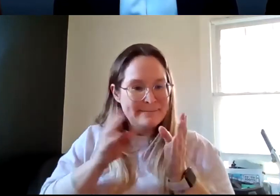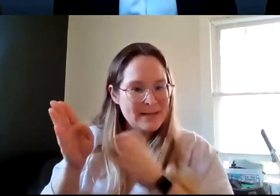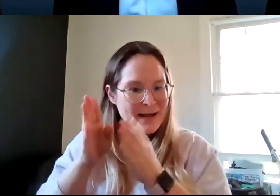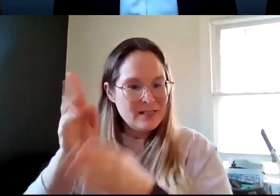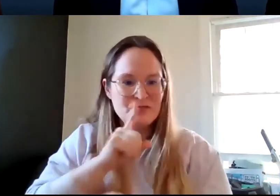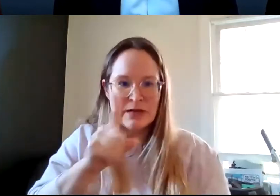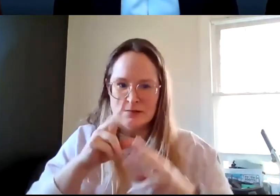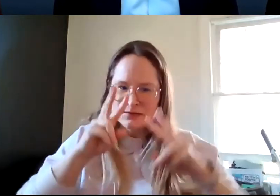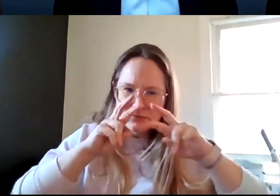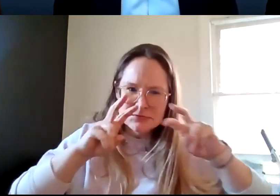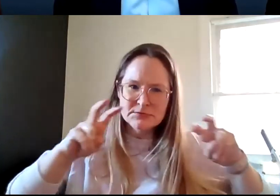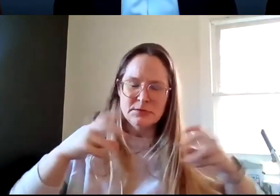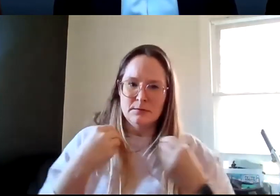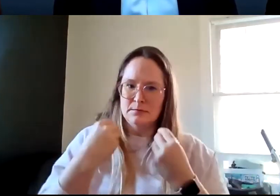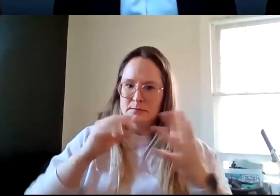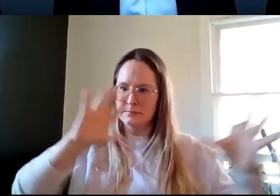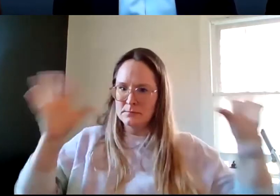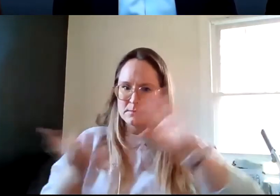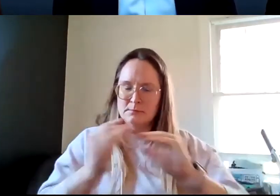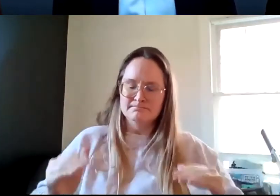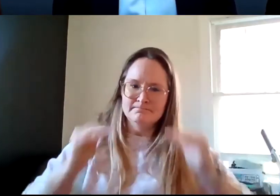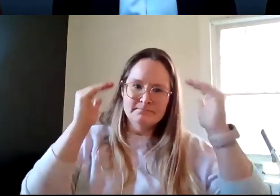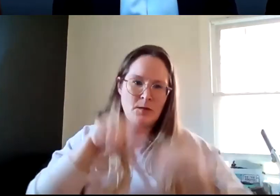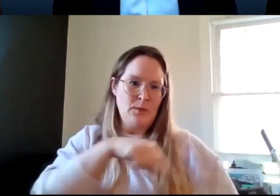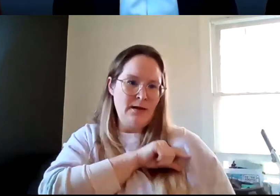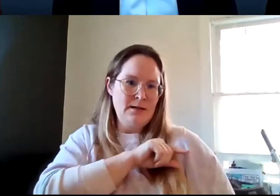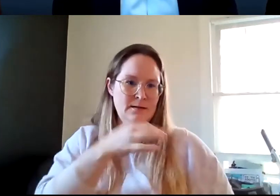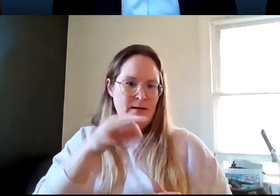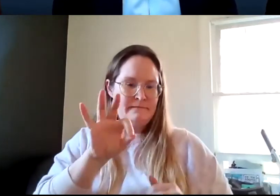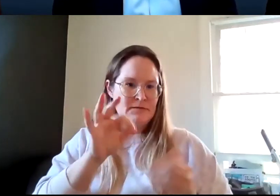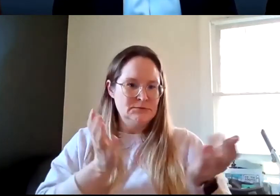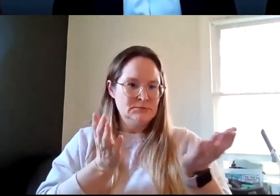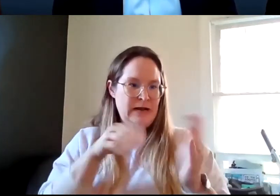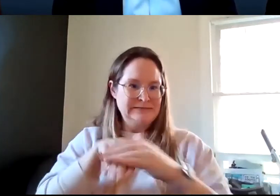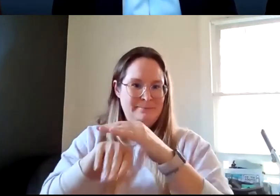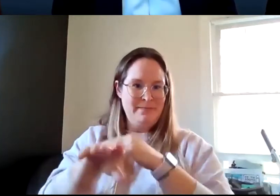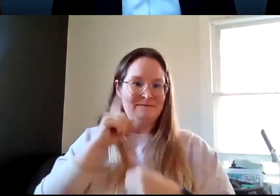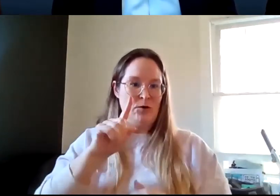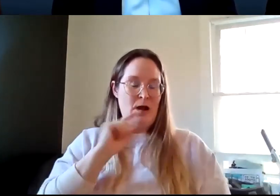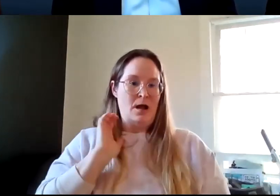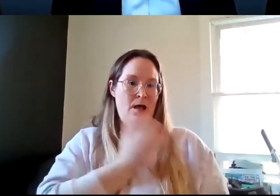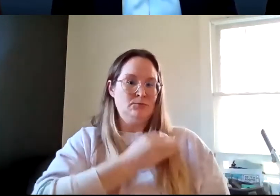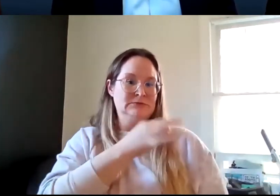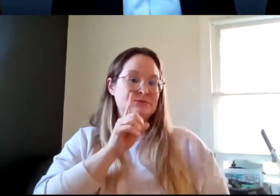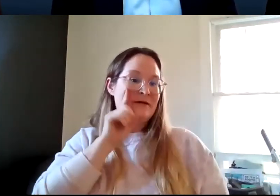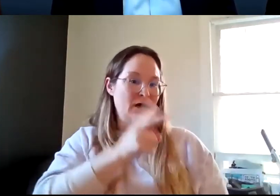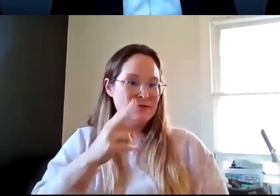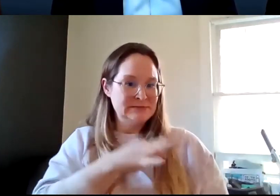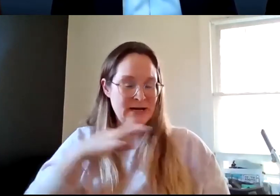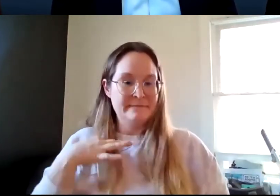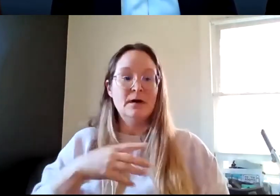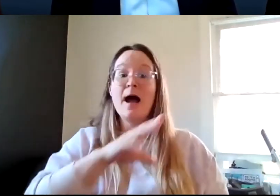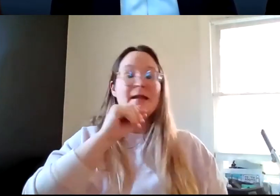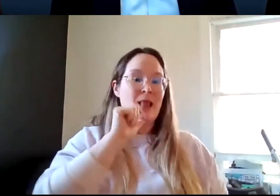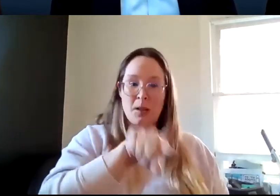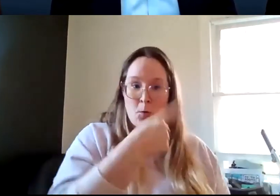the staff, their learning patterns and their journey and stuff, those insights. We want to take it up to a higher quality of having a